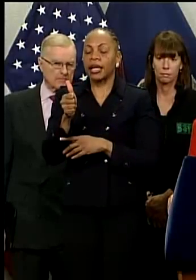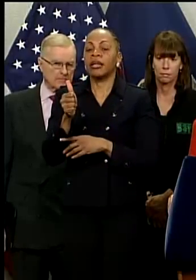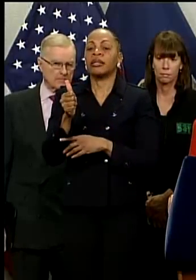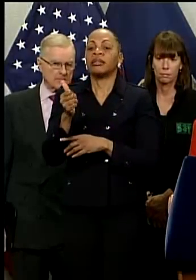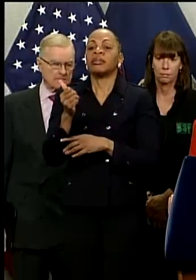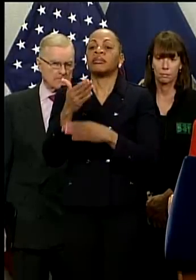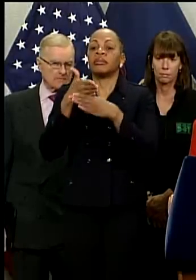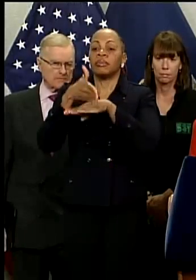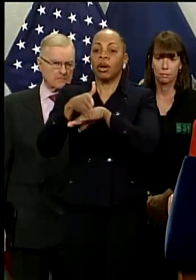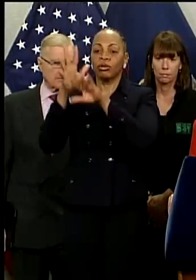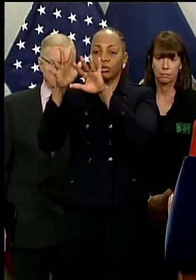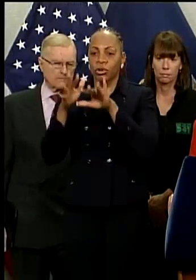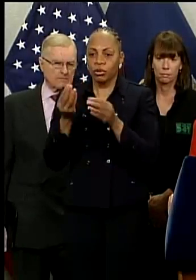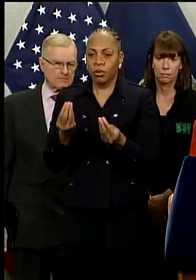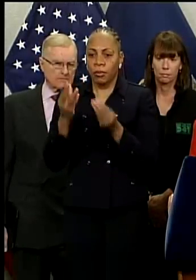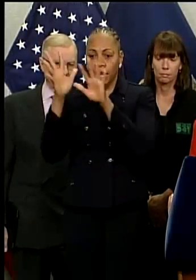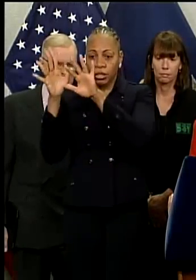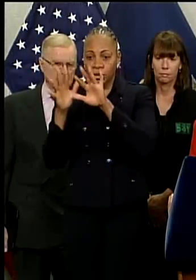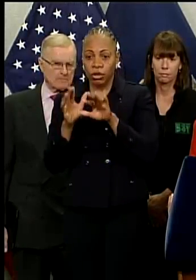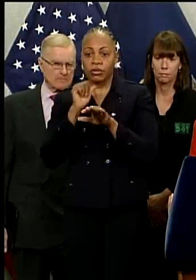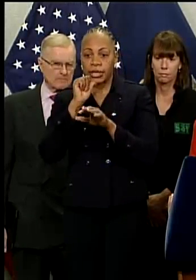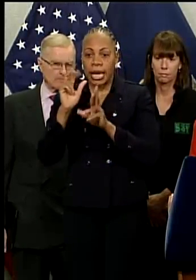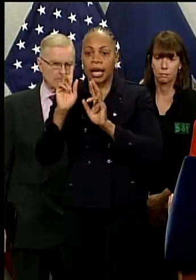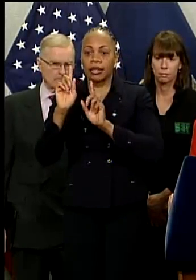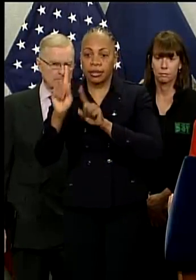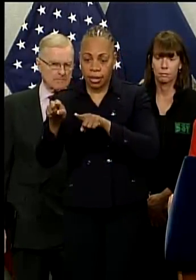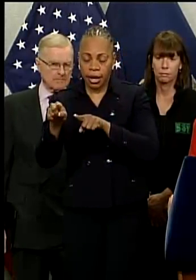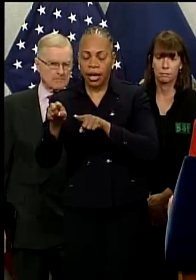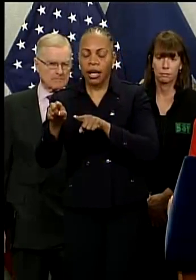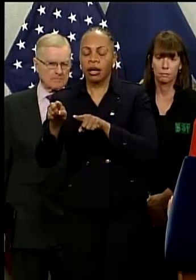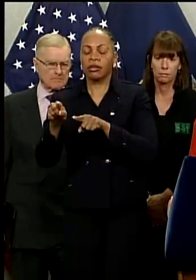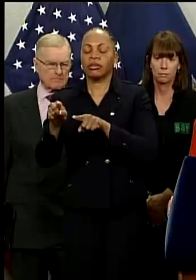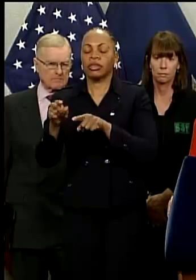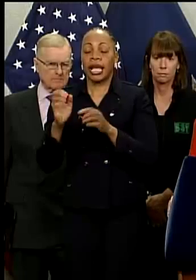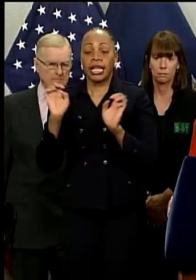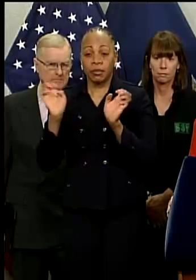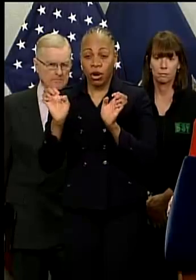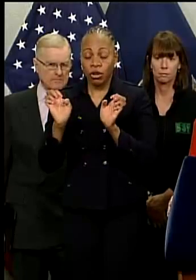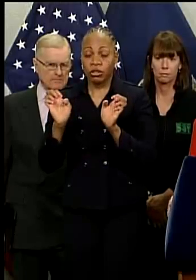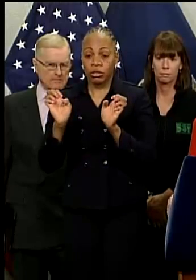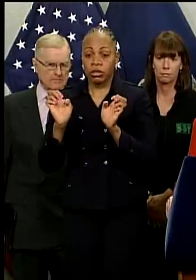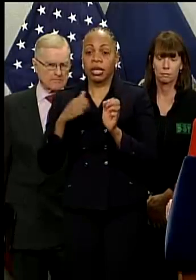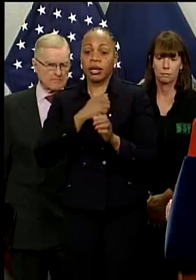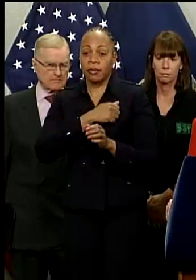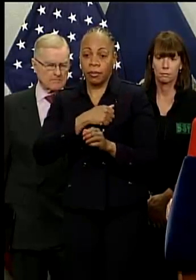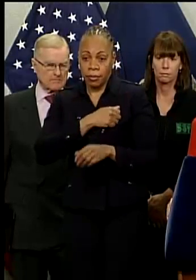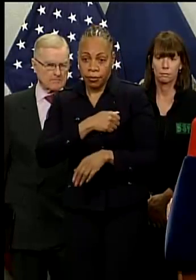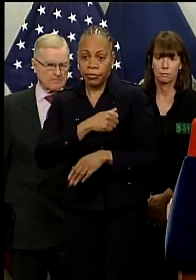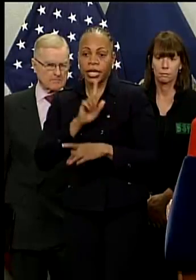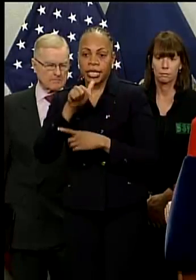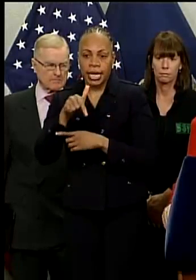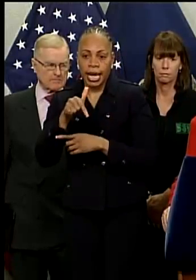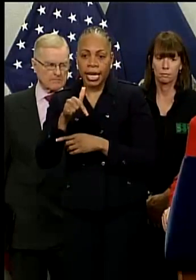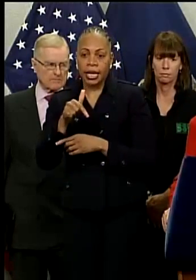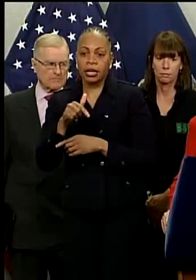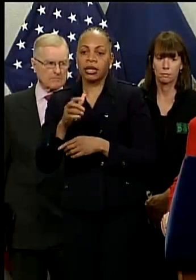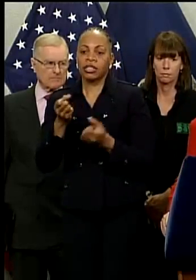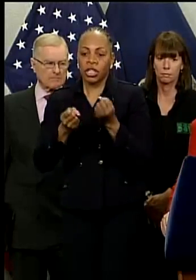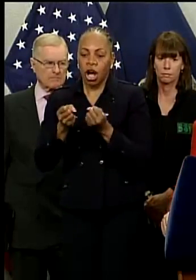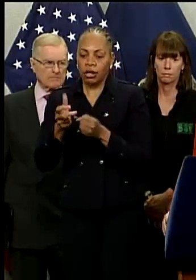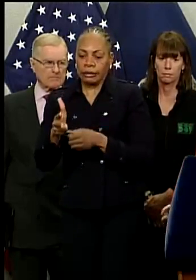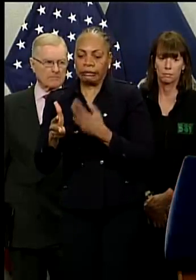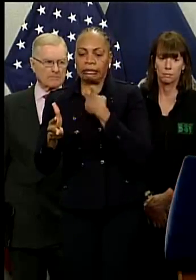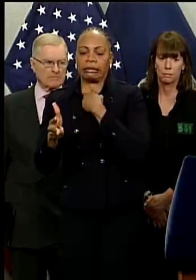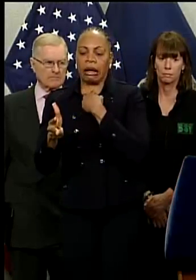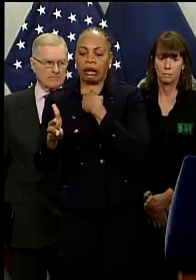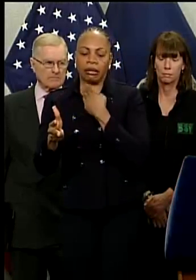that you did not announce an emergency and had to apologize afterwards because cars got stuck on the road. Are there any plans? We do not.